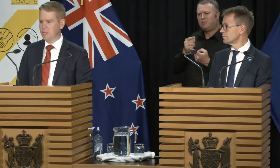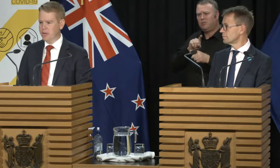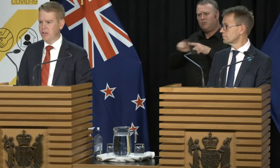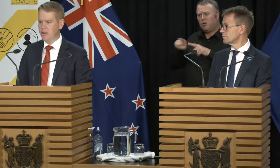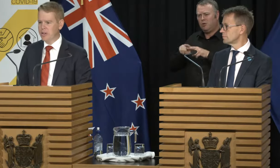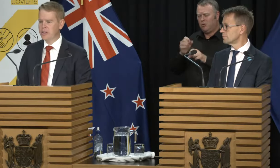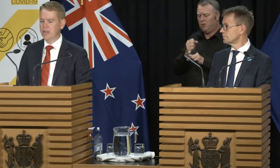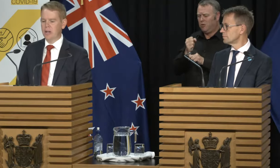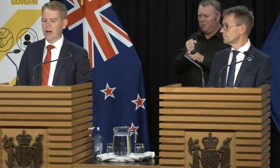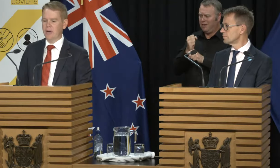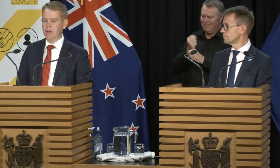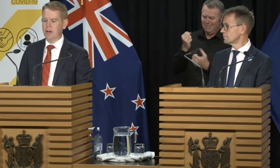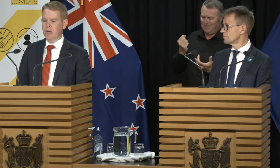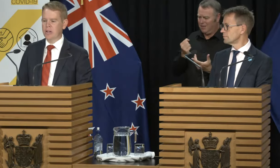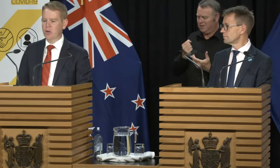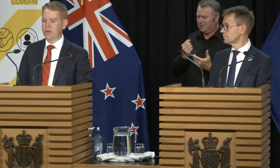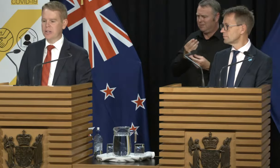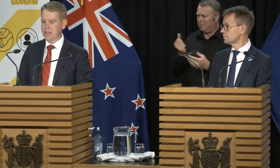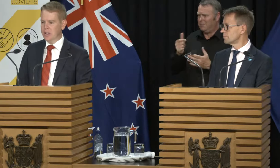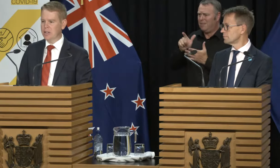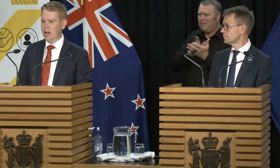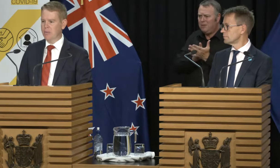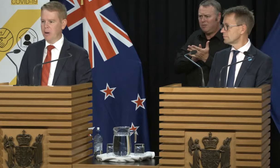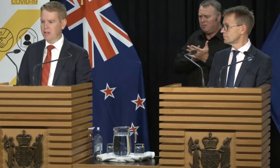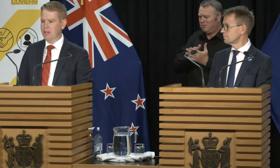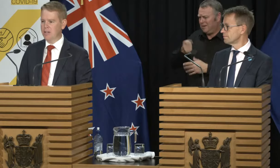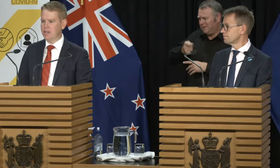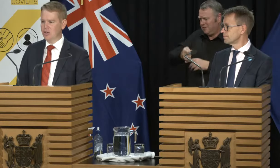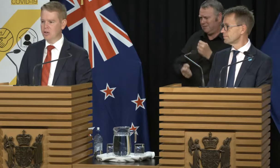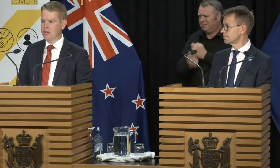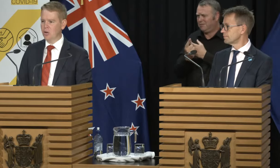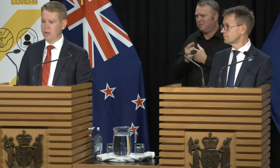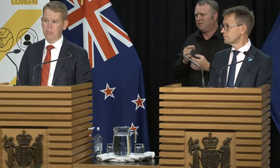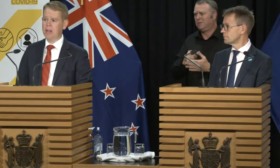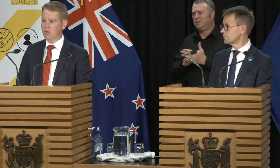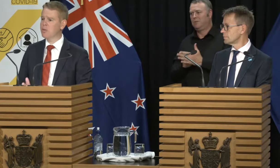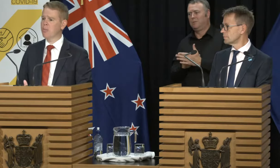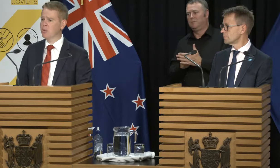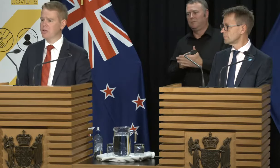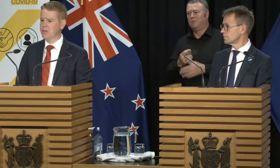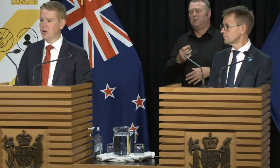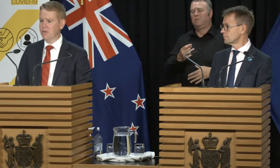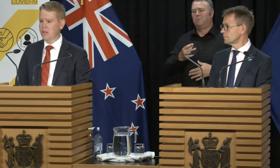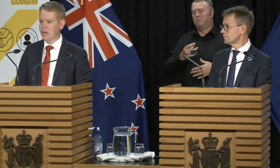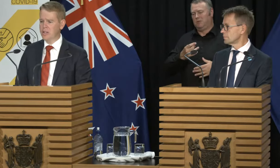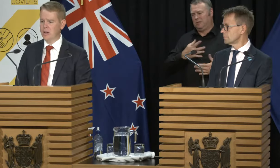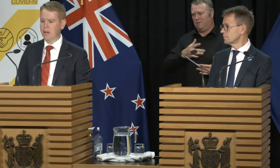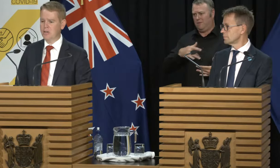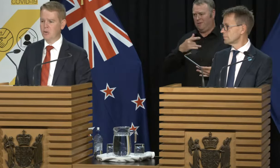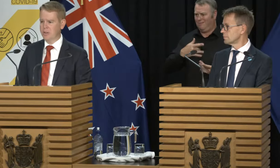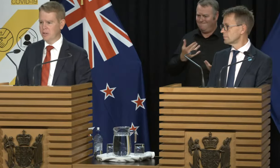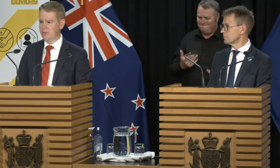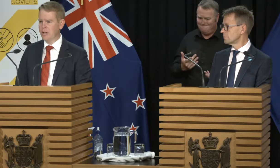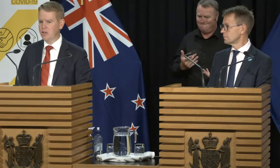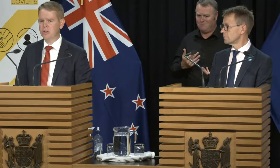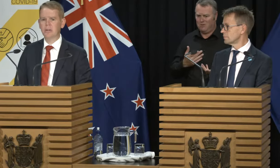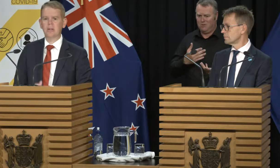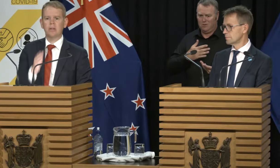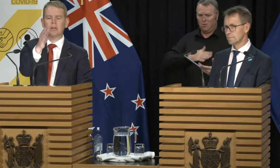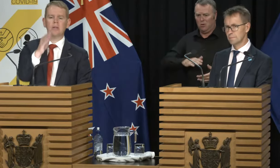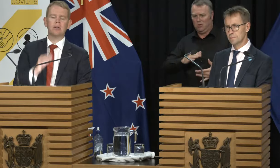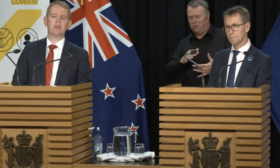into conspiracy theories that they read on the internet and base their decisions on a matter as important as COVID-19 based on